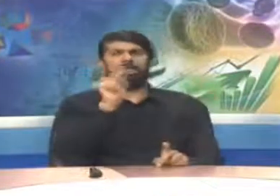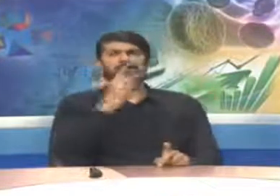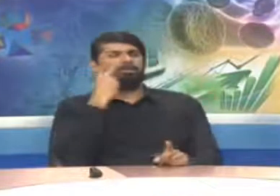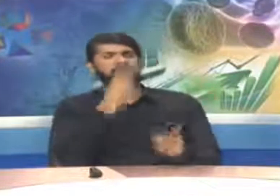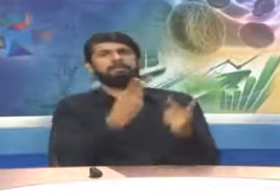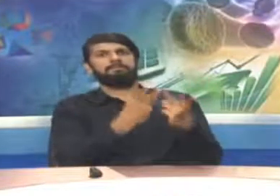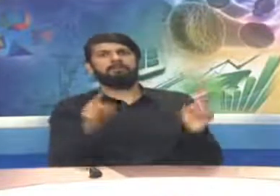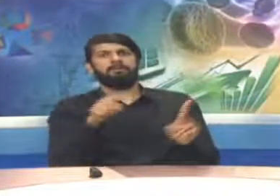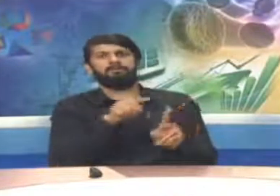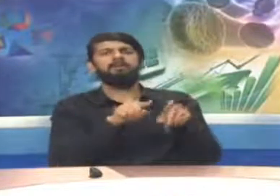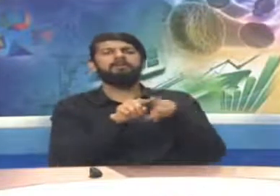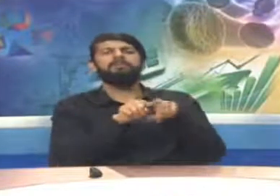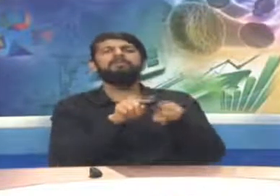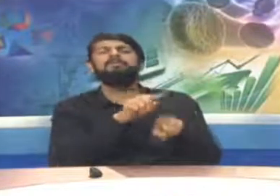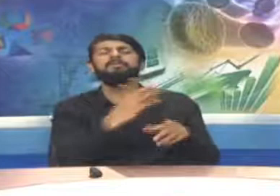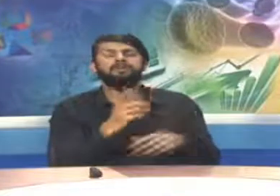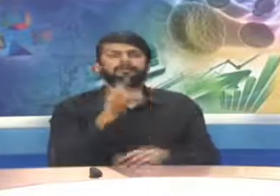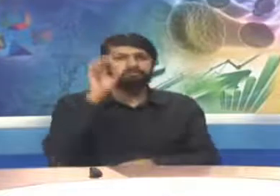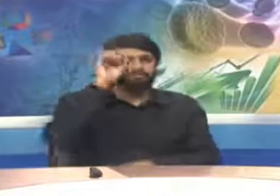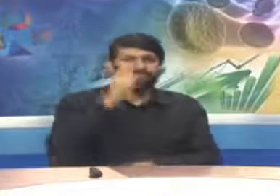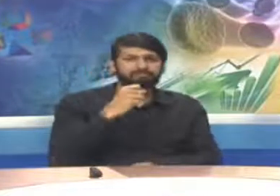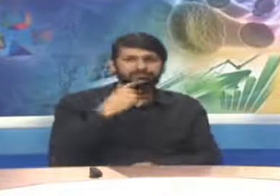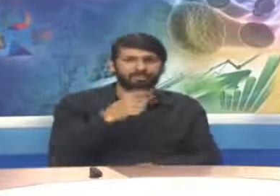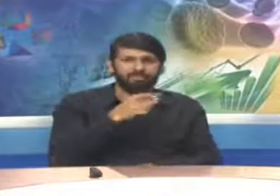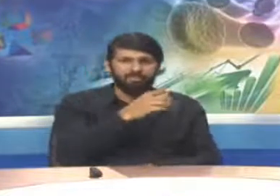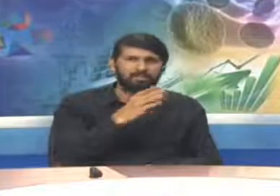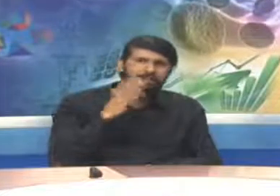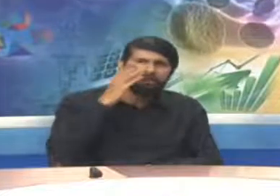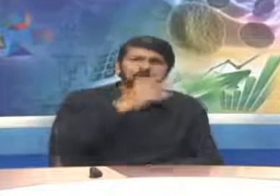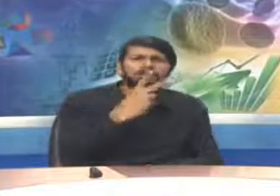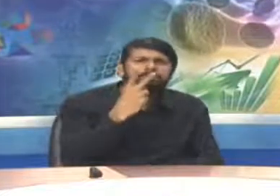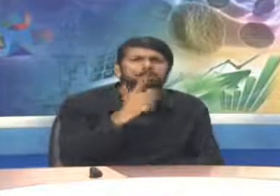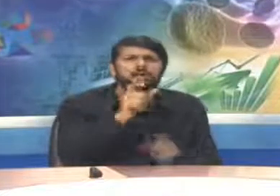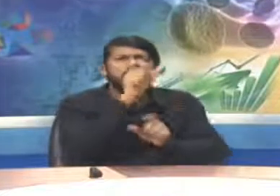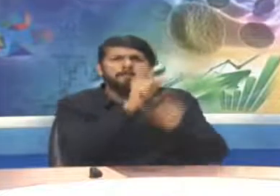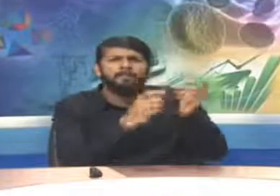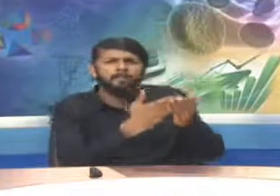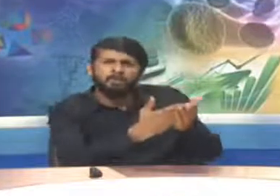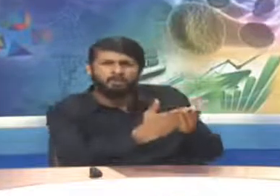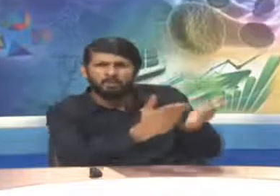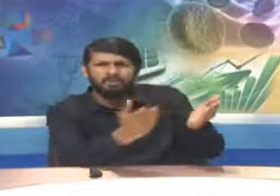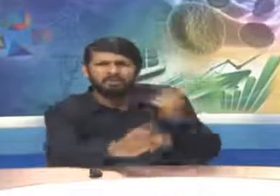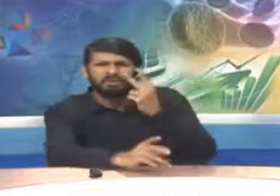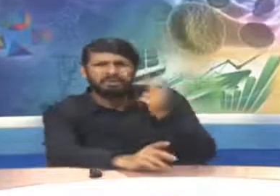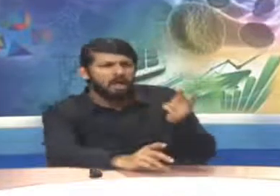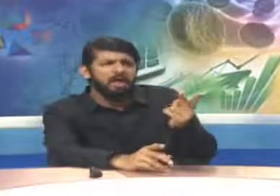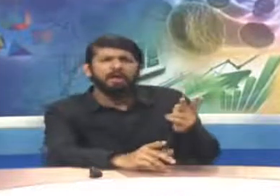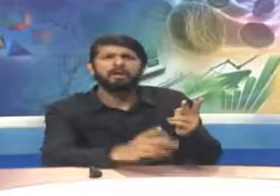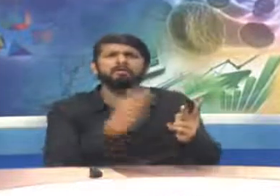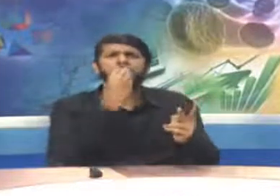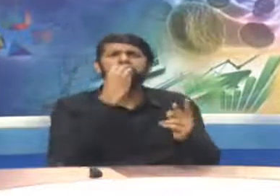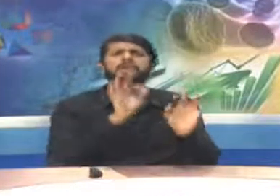indigenous industries so that people could have enough to eat.